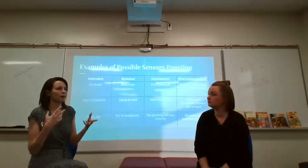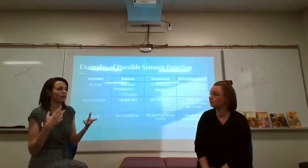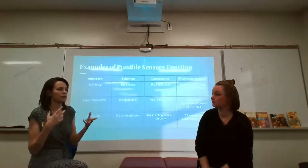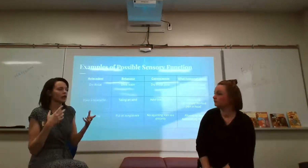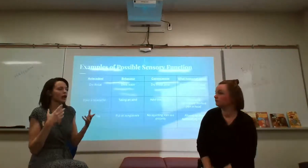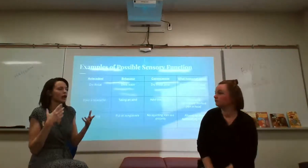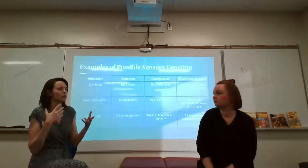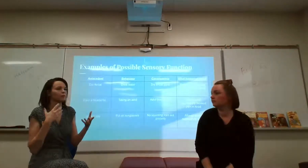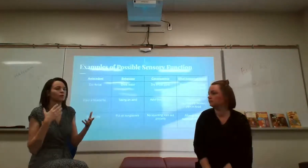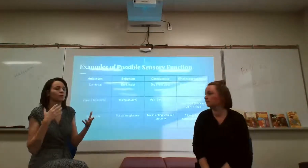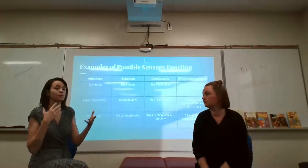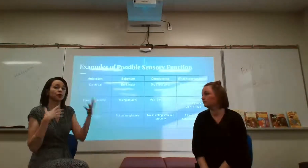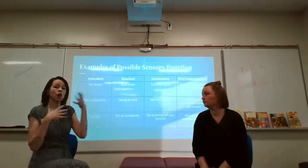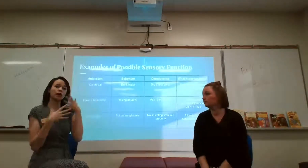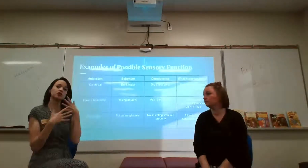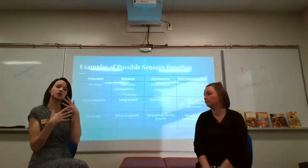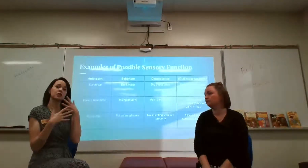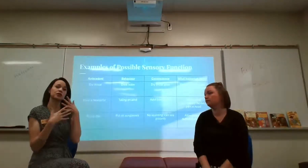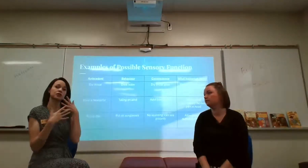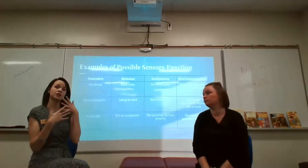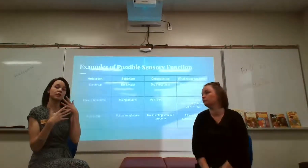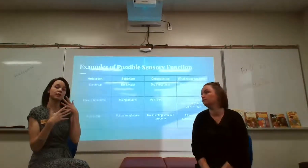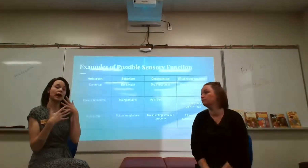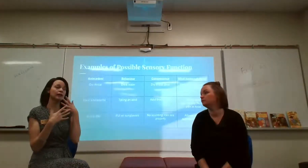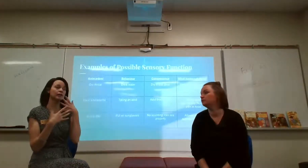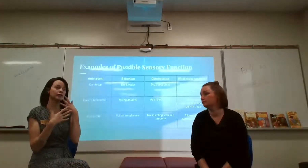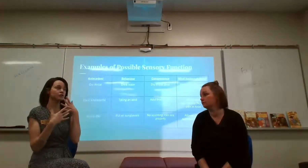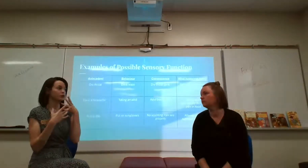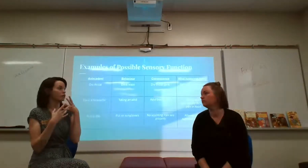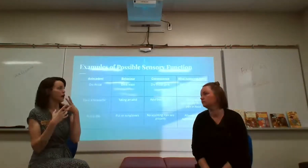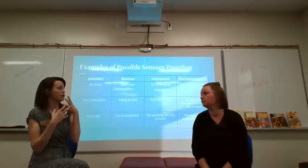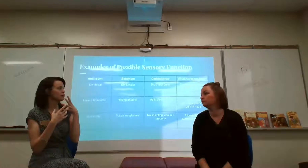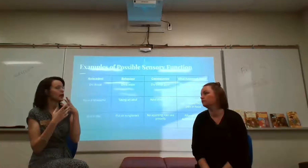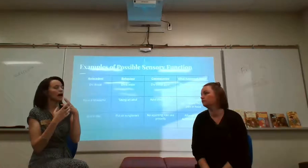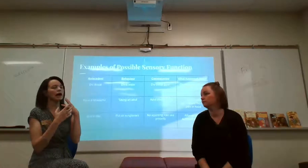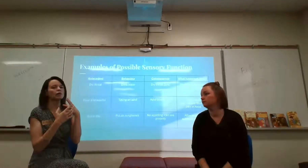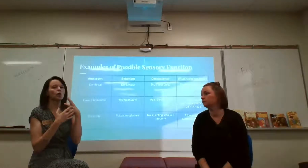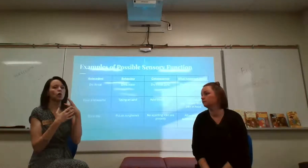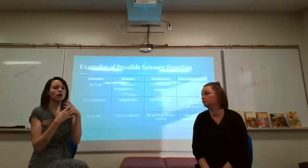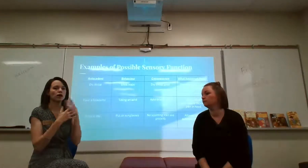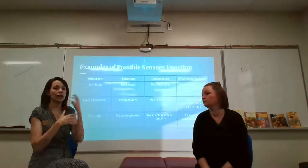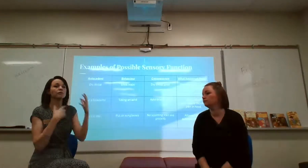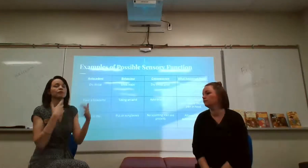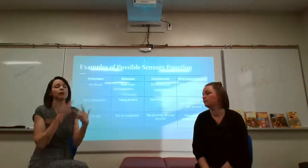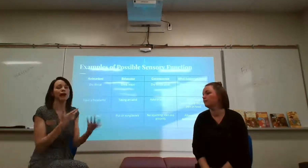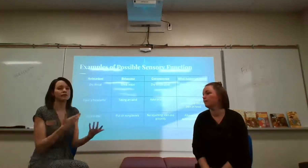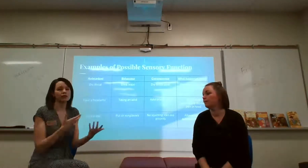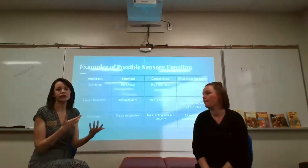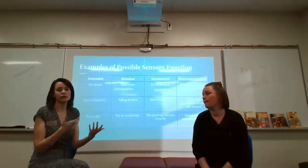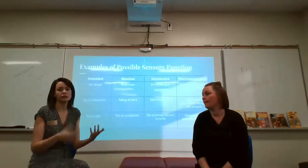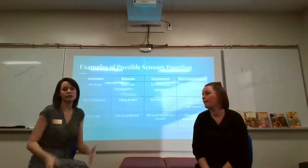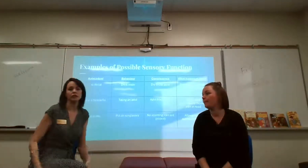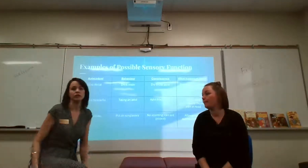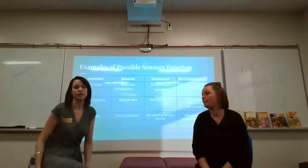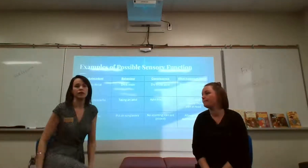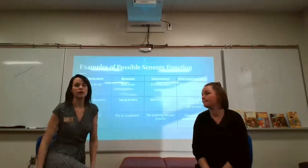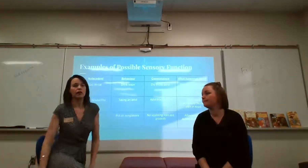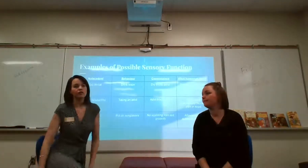might block too much feedback sensory-wise, or get access to some sensory